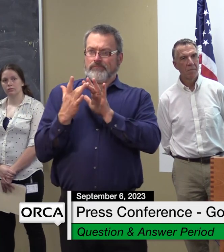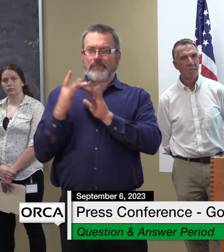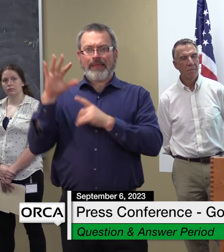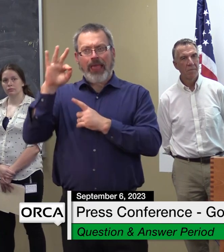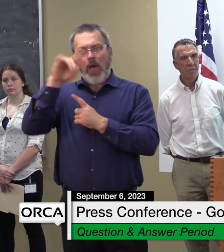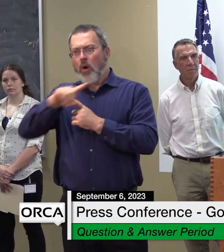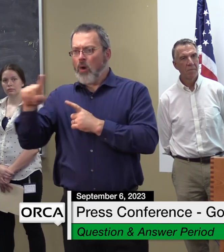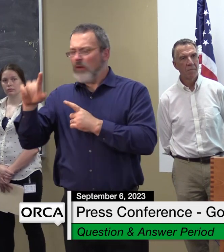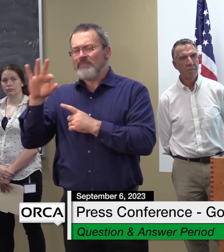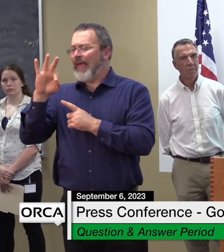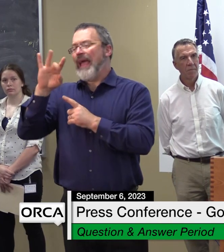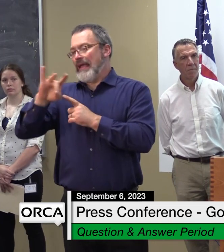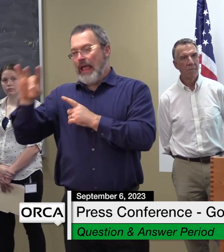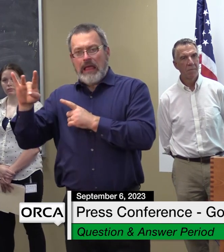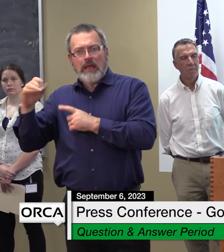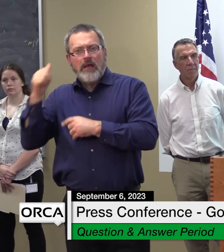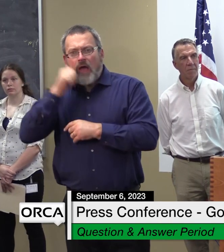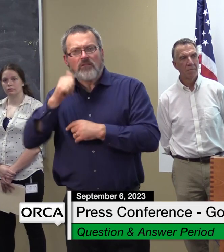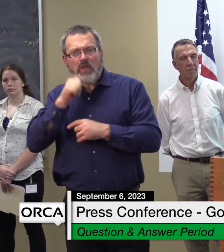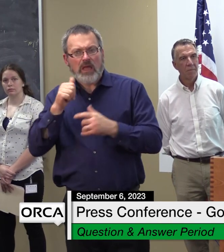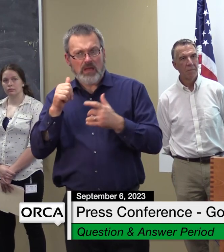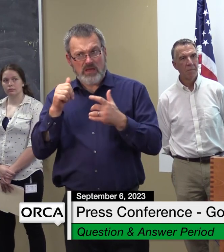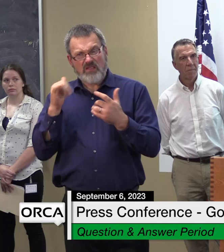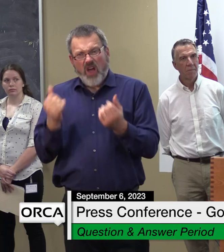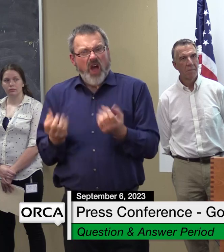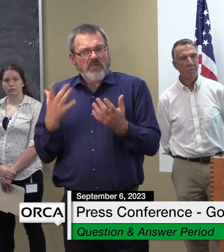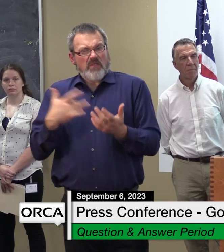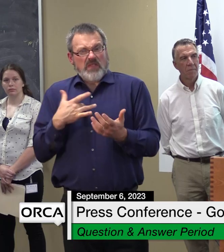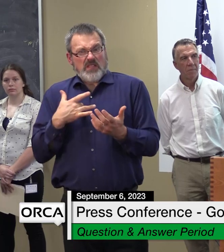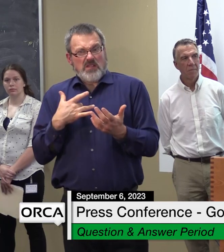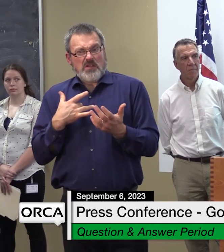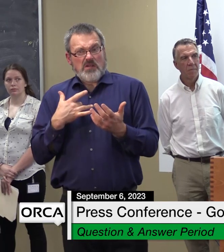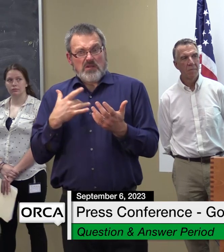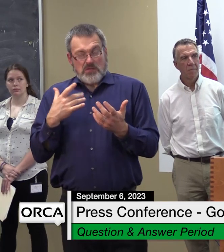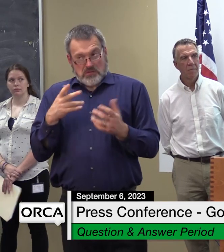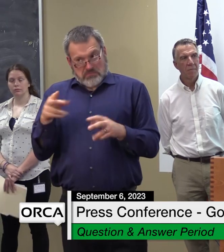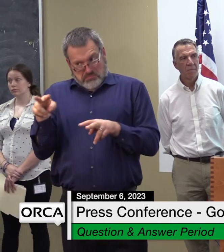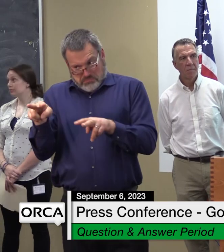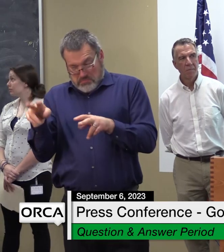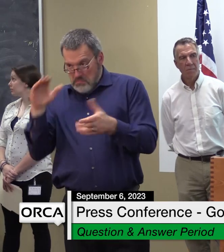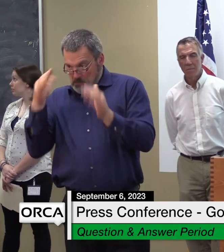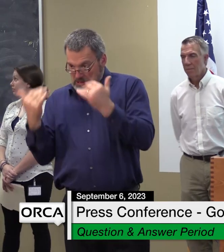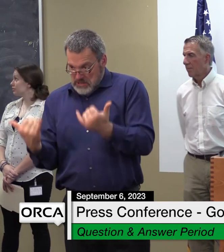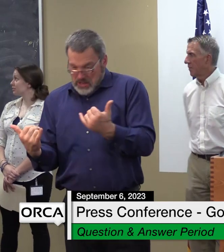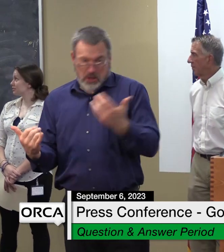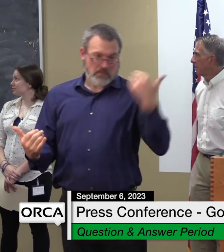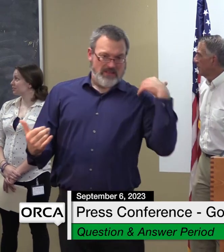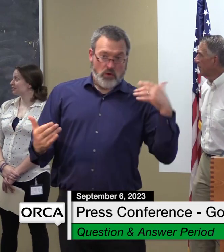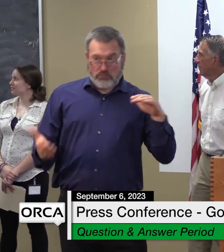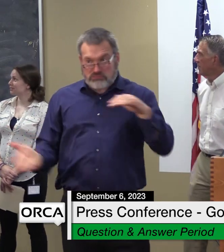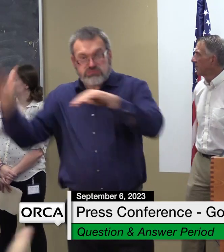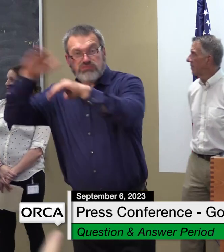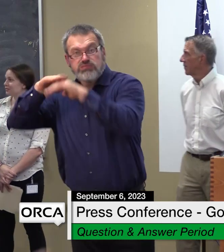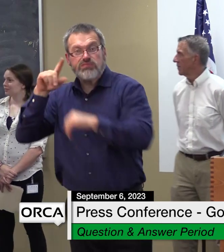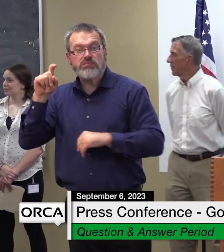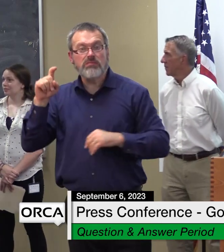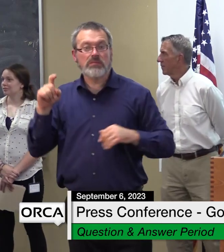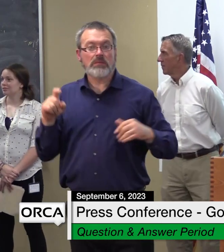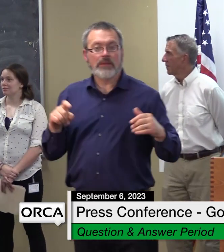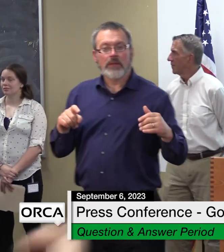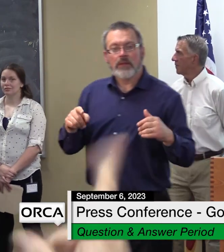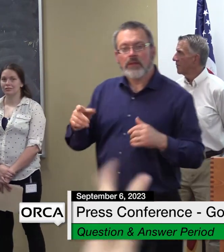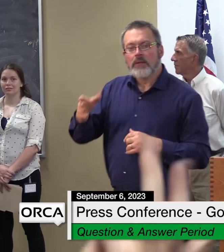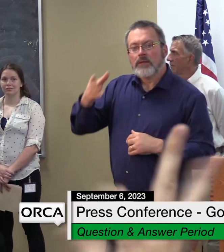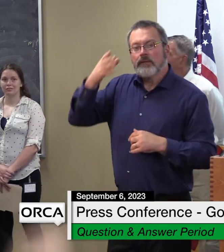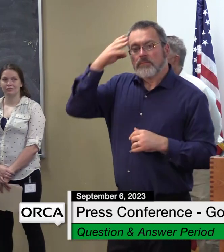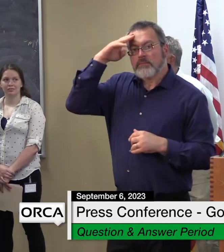is that data gone over the past couple of years? Are we seeing more or less? Sure. We have a new director of suicide prevention who follows the data really